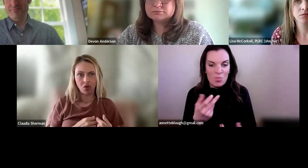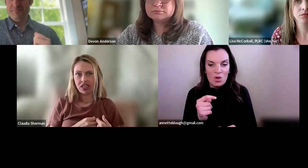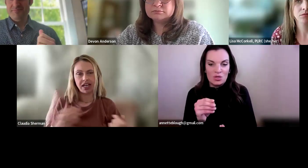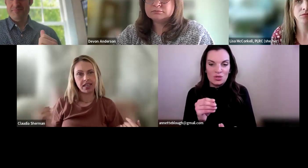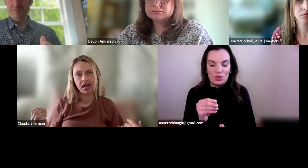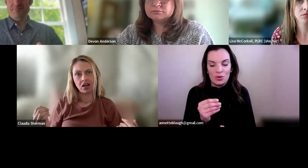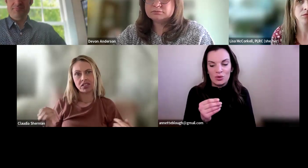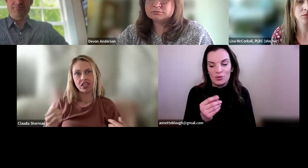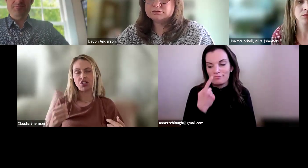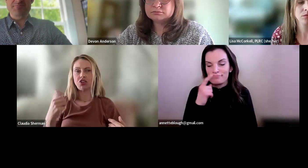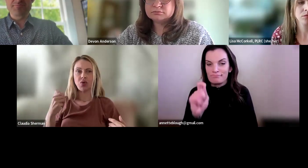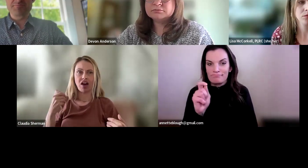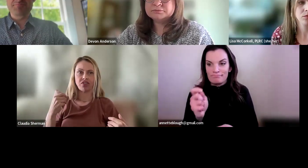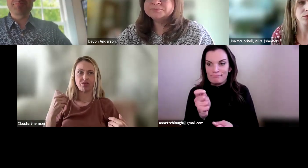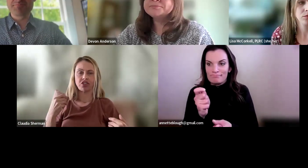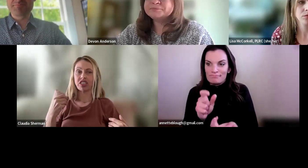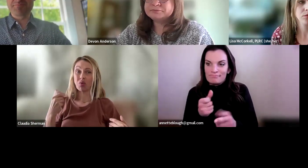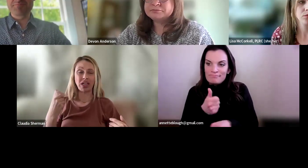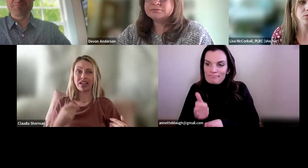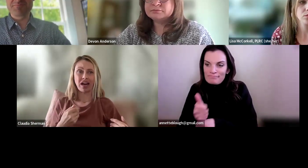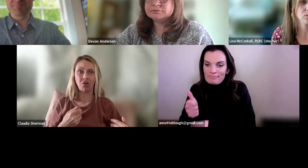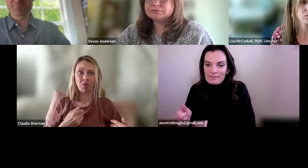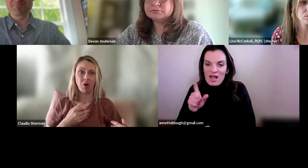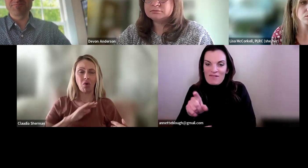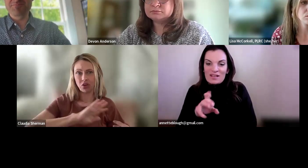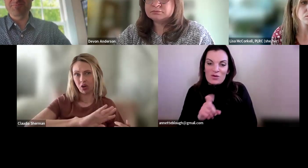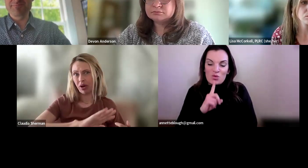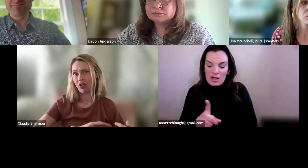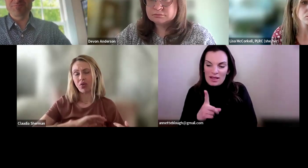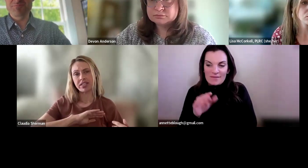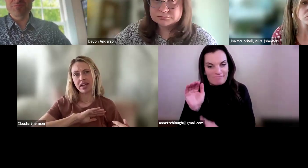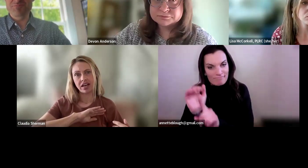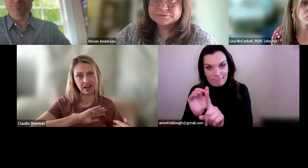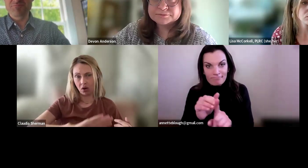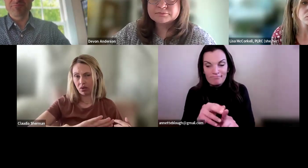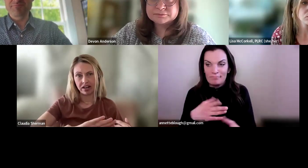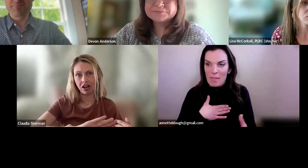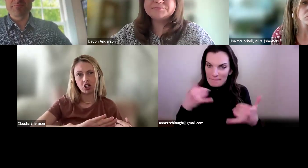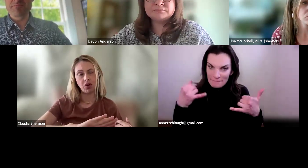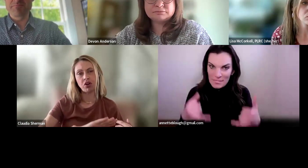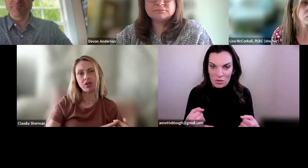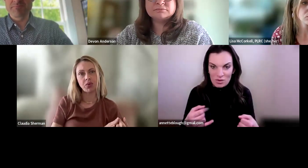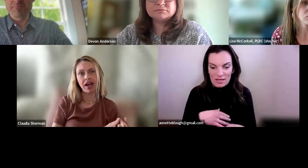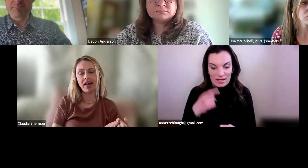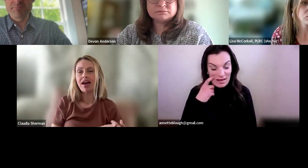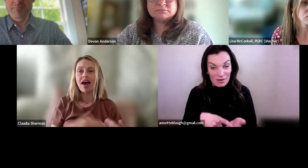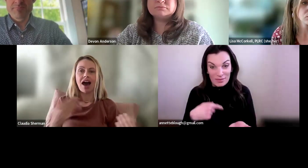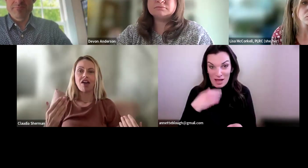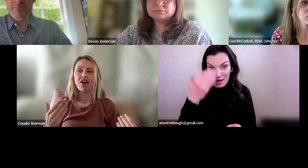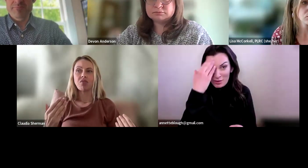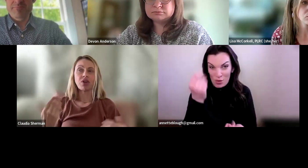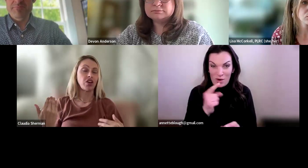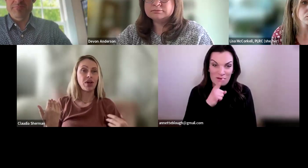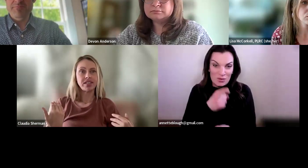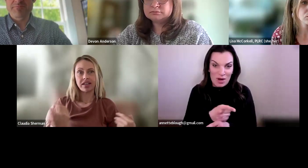to almost anything else. And so you do have to just get really loud about holding your boundaries, you know, acknowledging what you know is right.